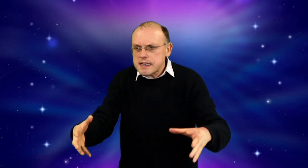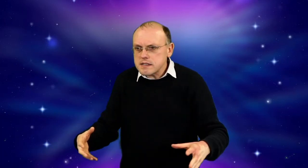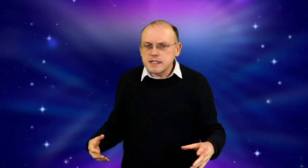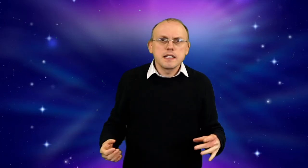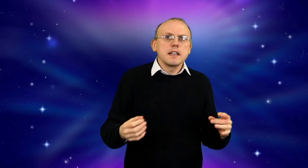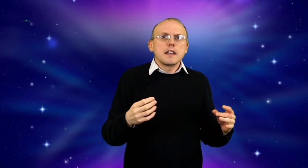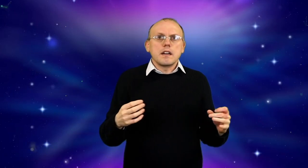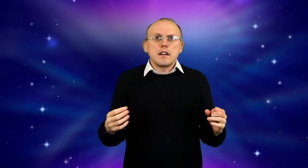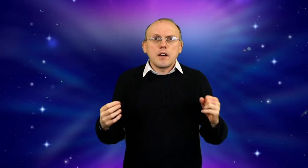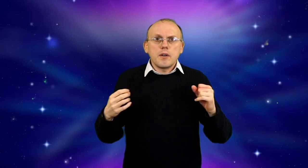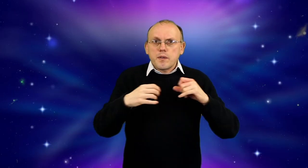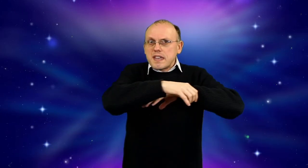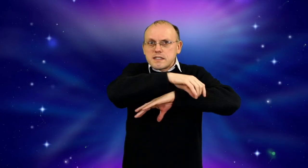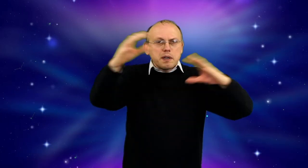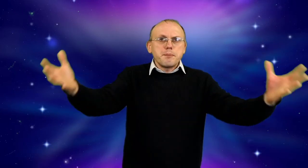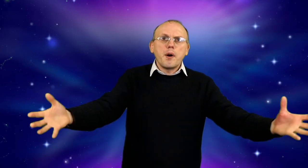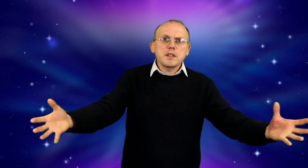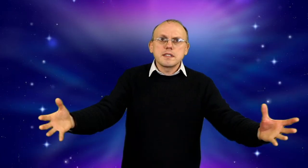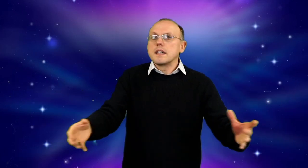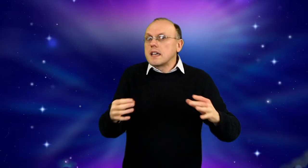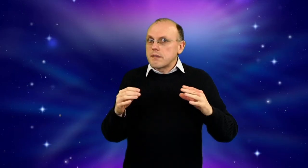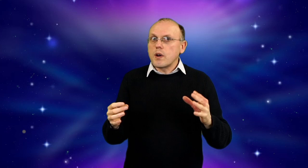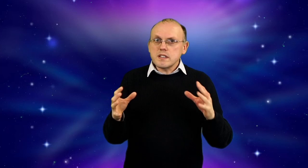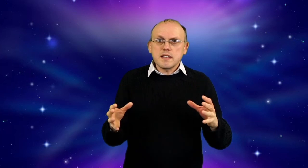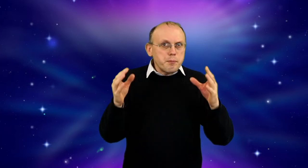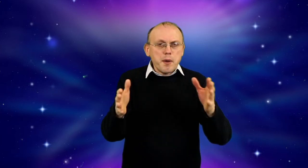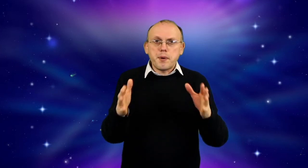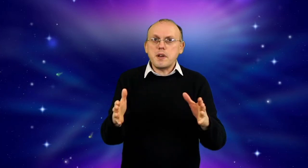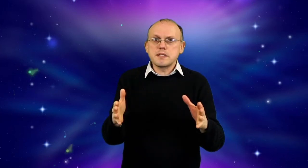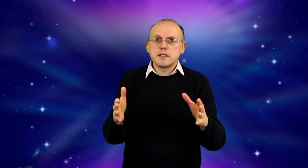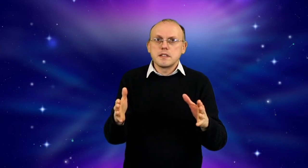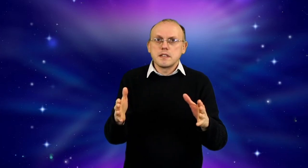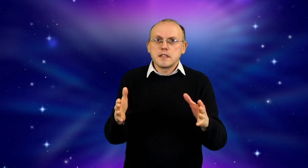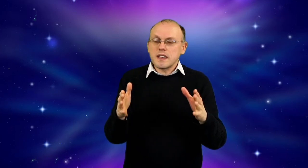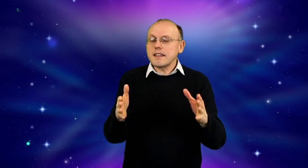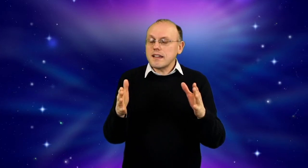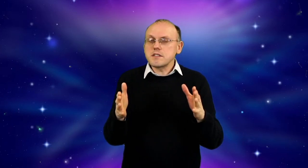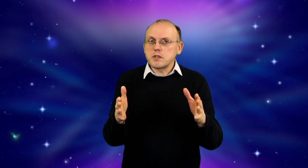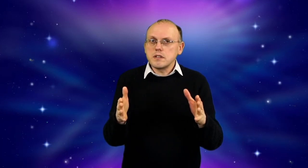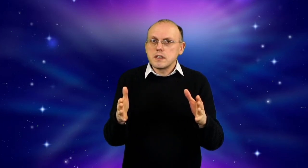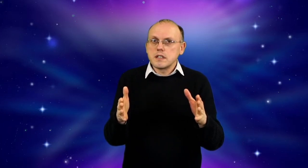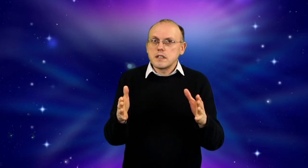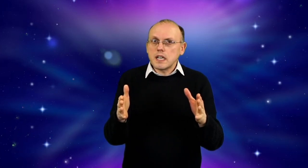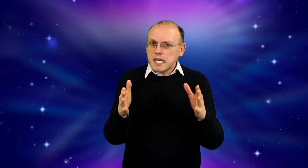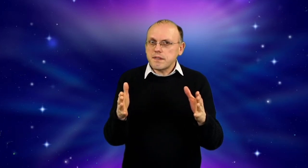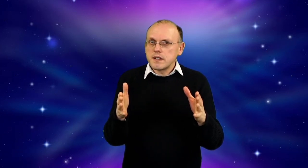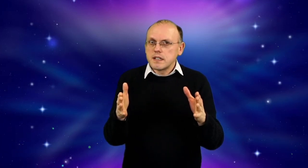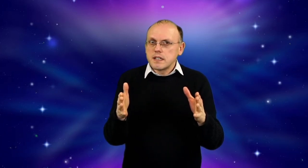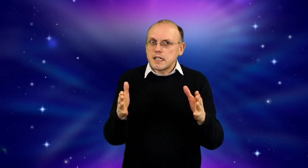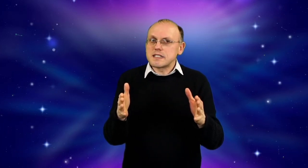emails, these reports. If you understand the purpose, then it tells you if it is more